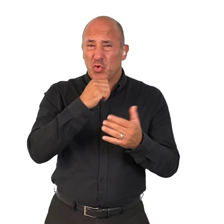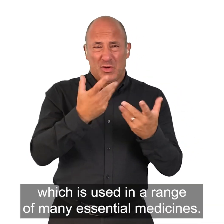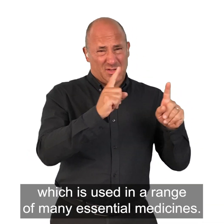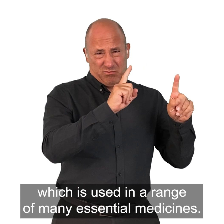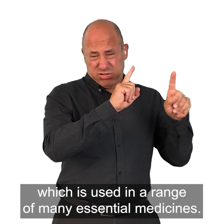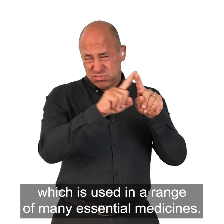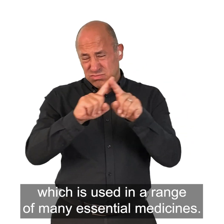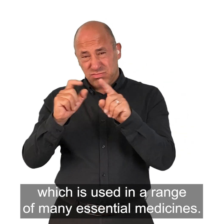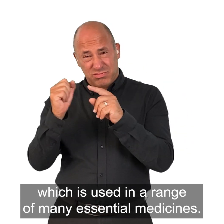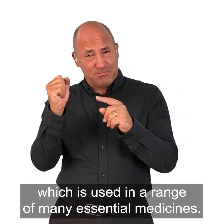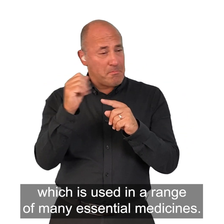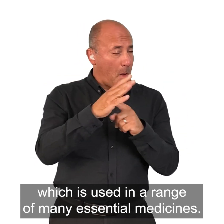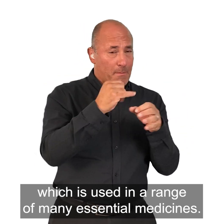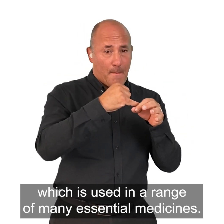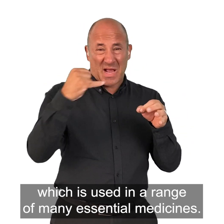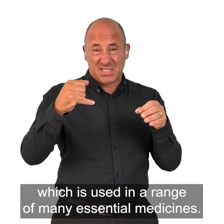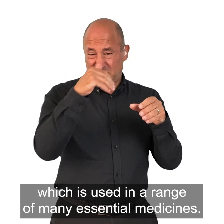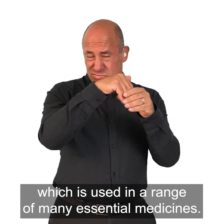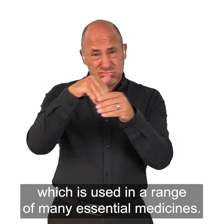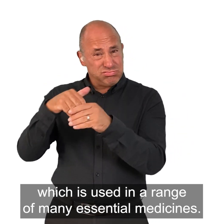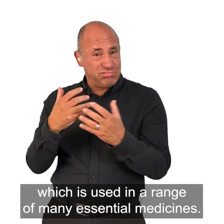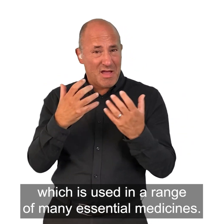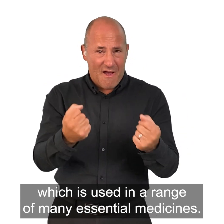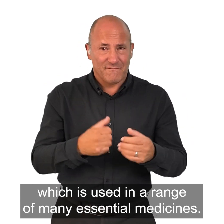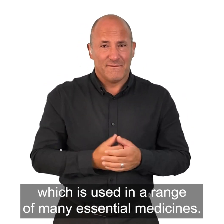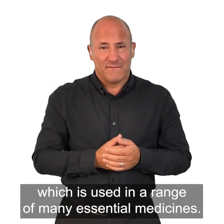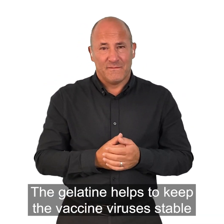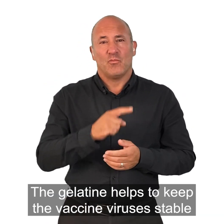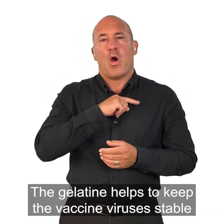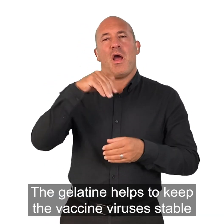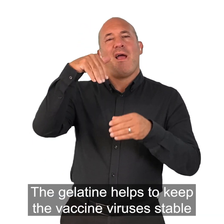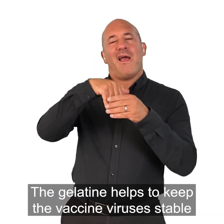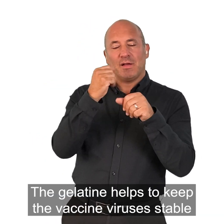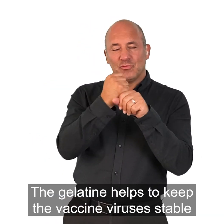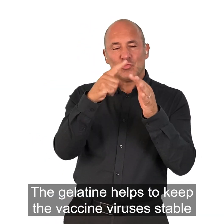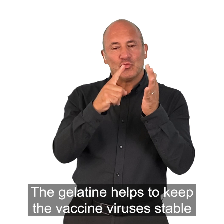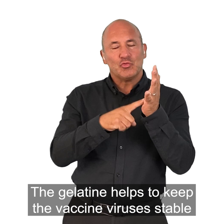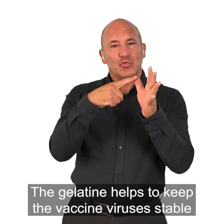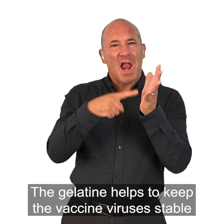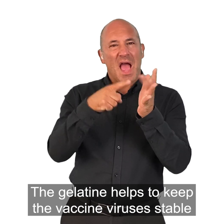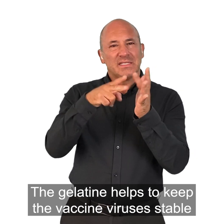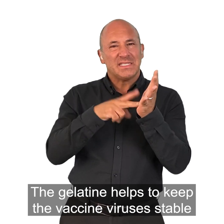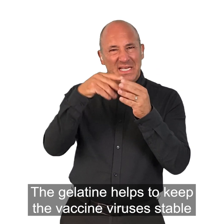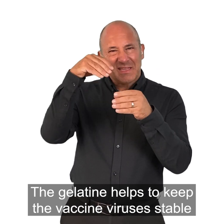which is used in a range of many essential medicines. The gelatine helps to keep the vaccine viruses